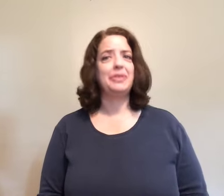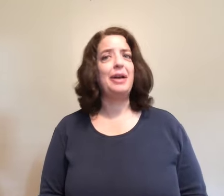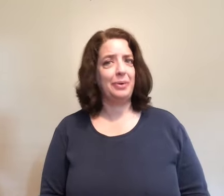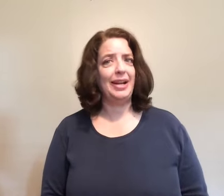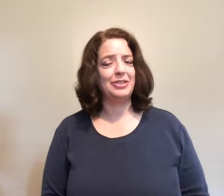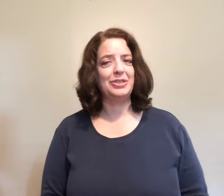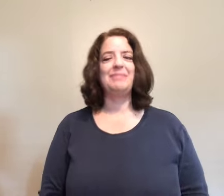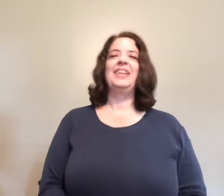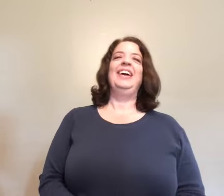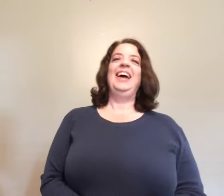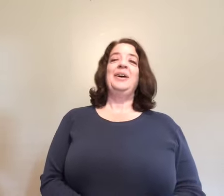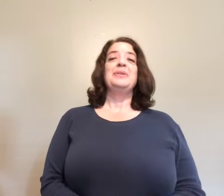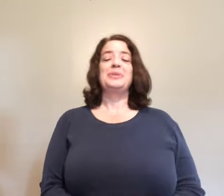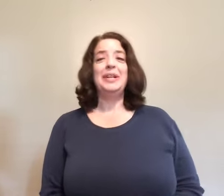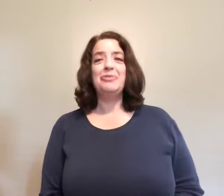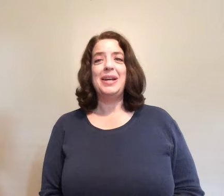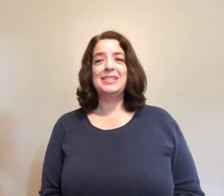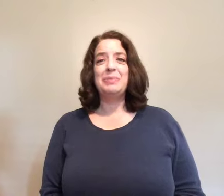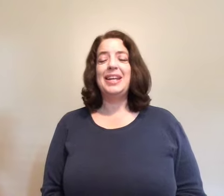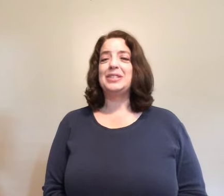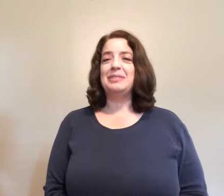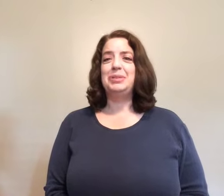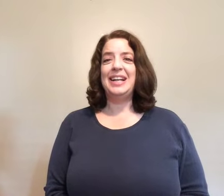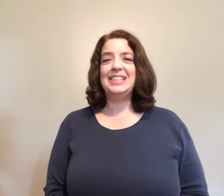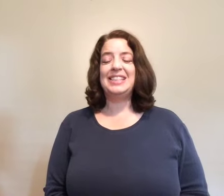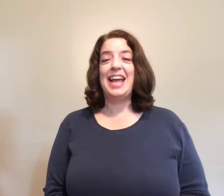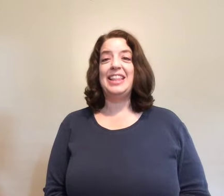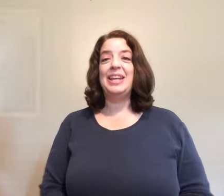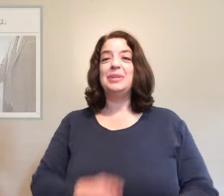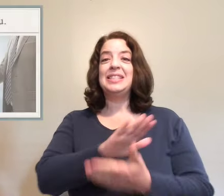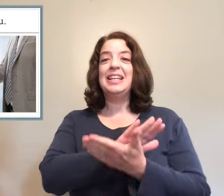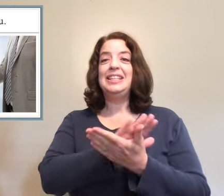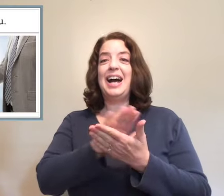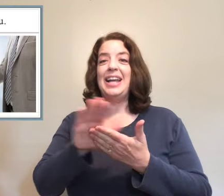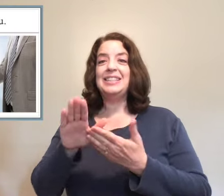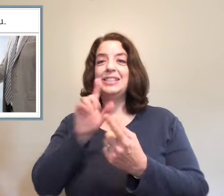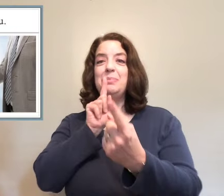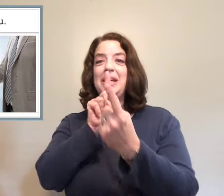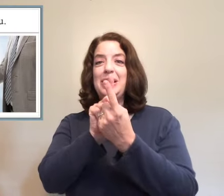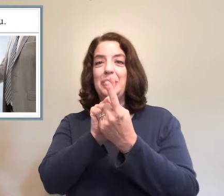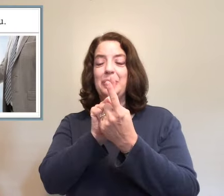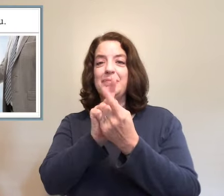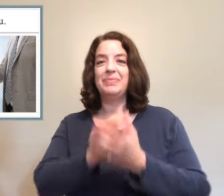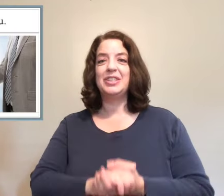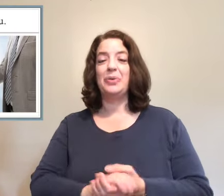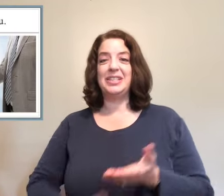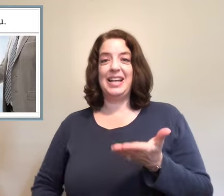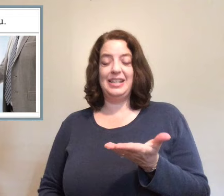not great answers. So when you've met somebody, it's polite to say that it was nice to meet you. So the sign